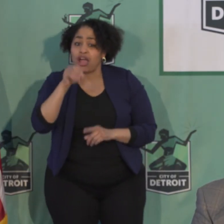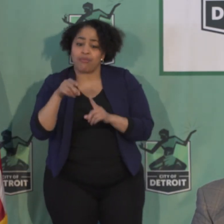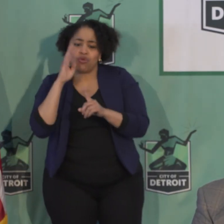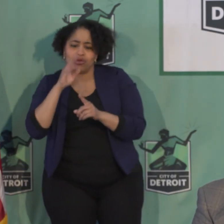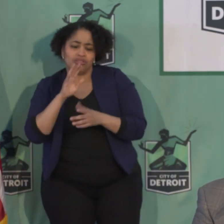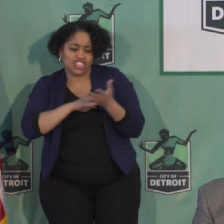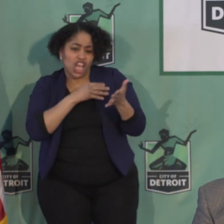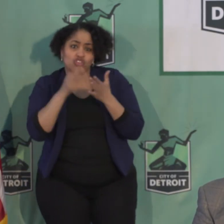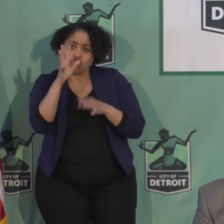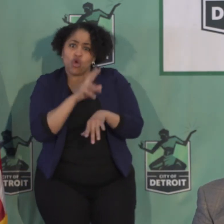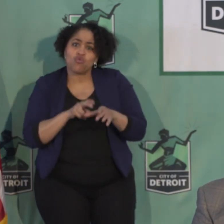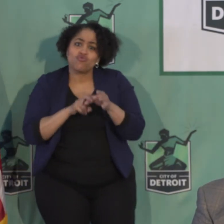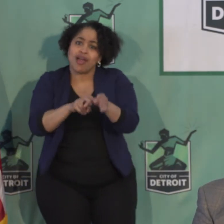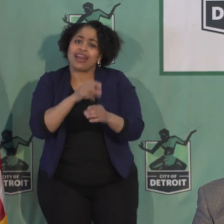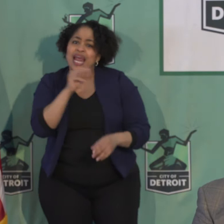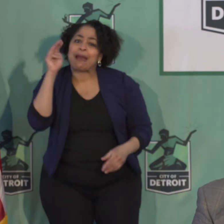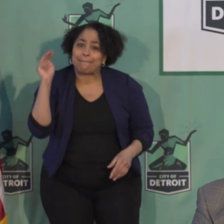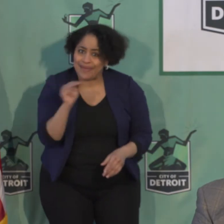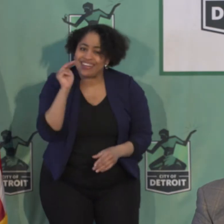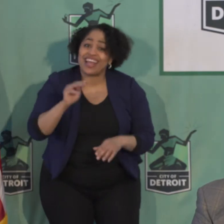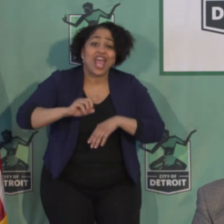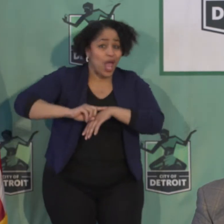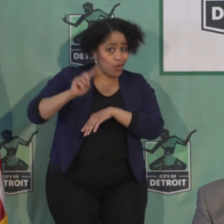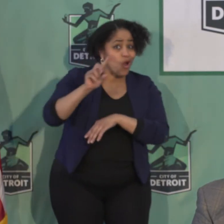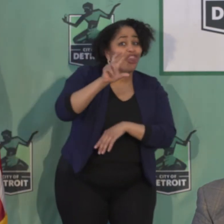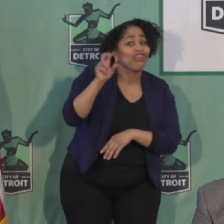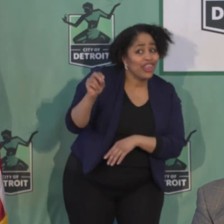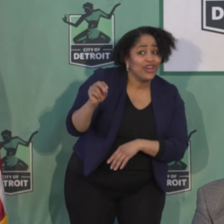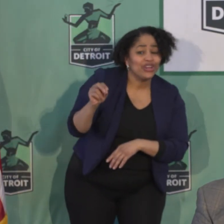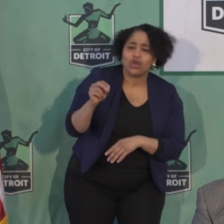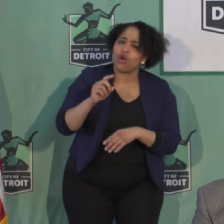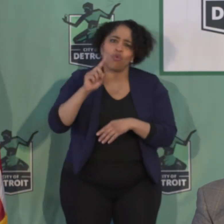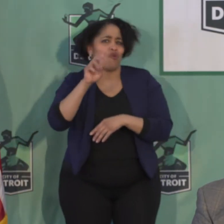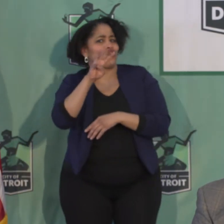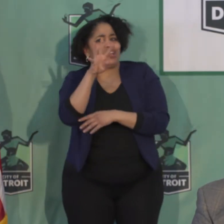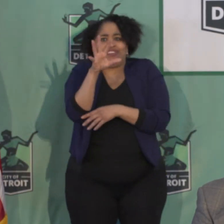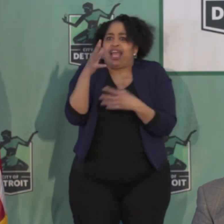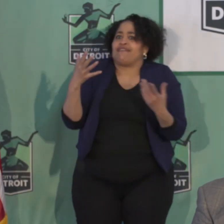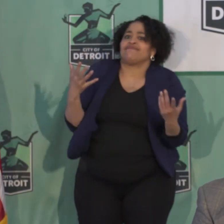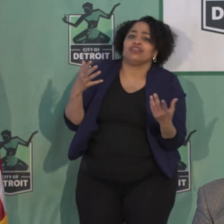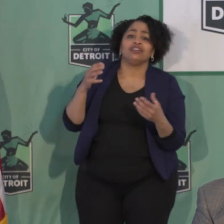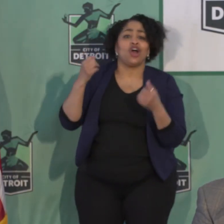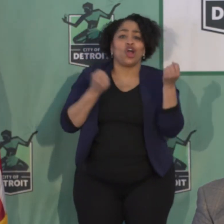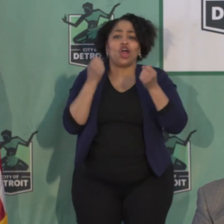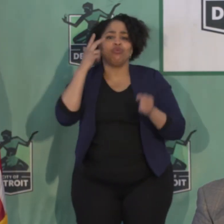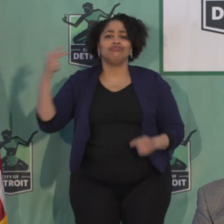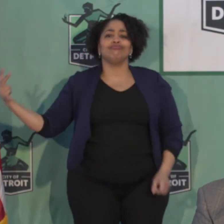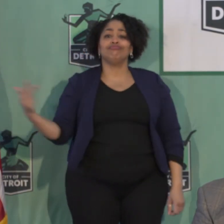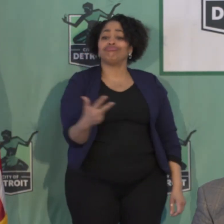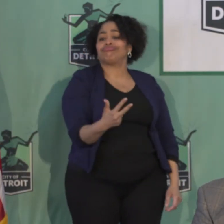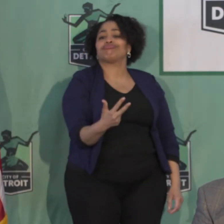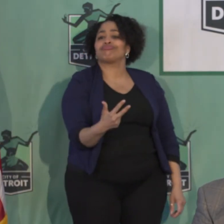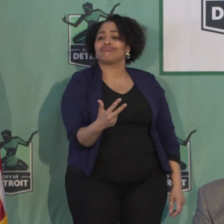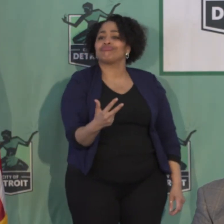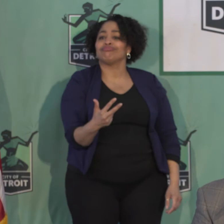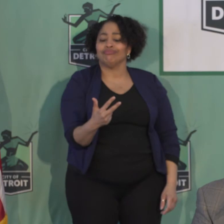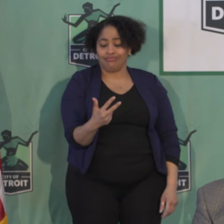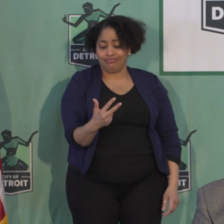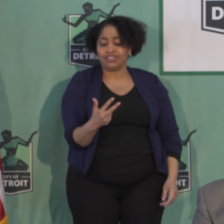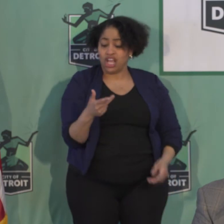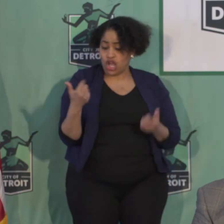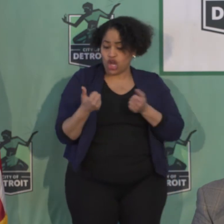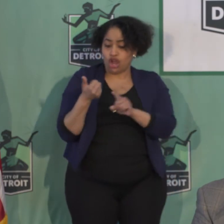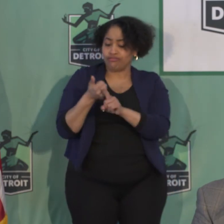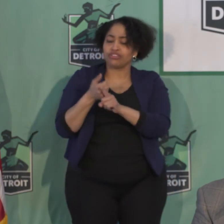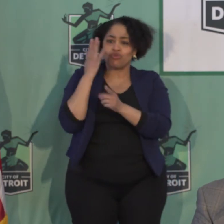ride for you, and Monday at 1:30 or 1:45, the car will show up. It will be a